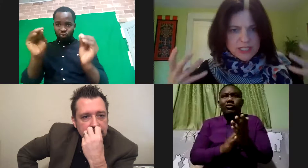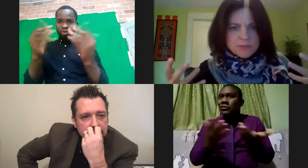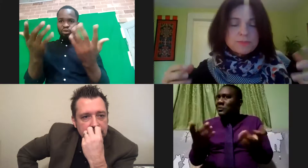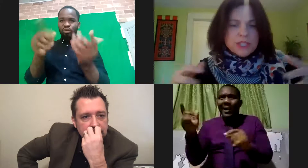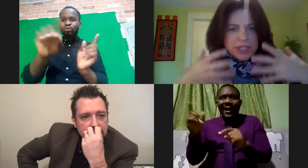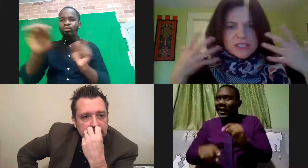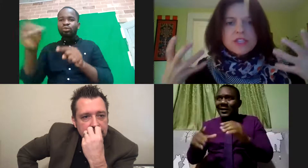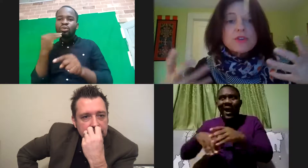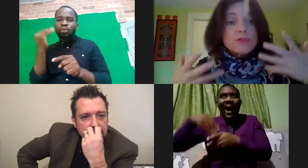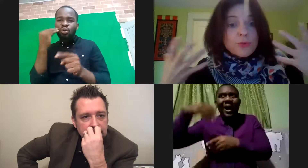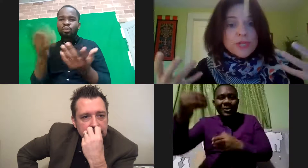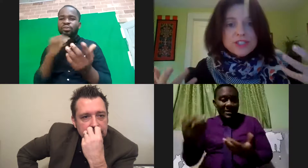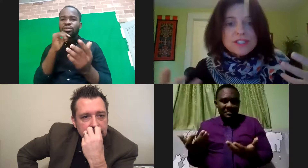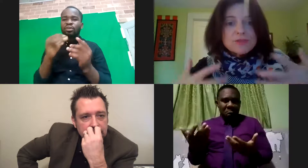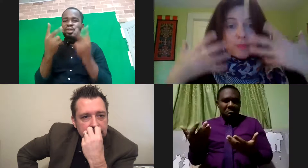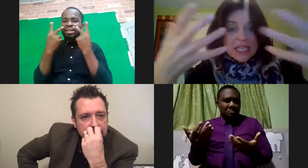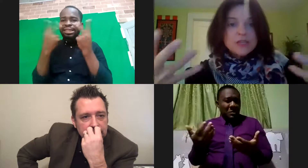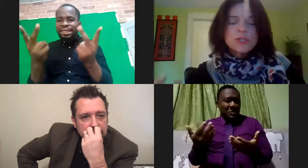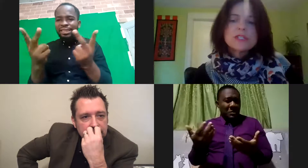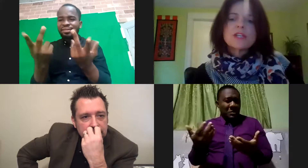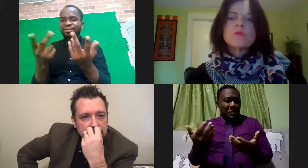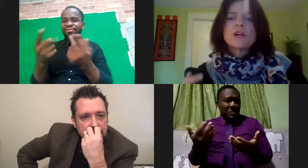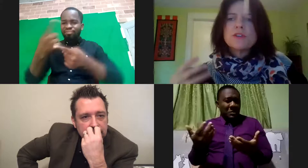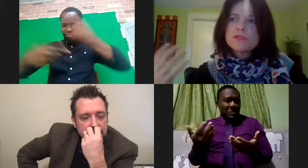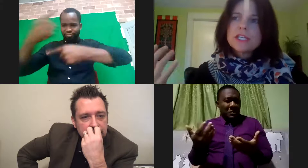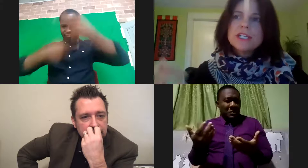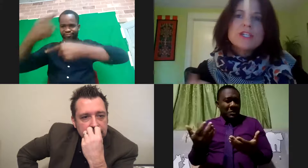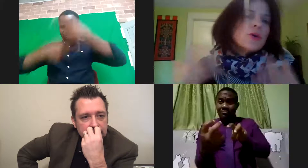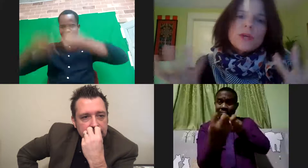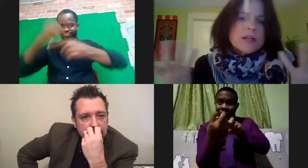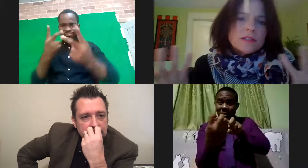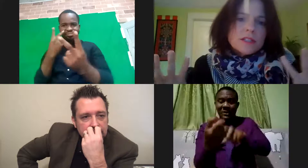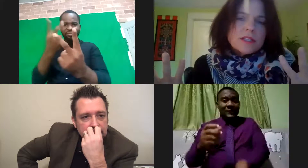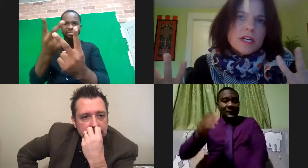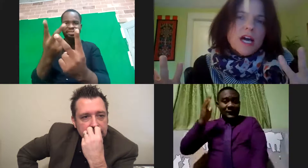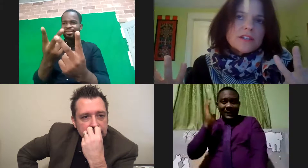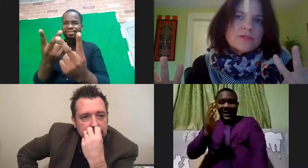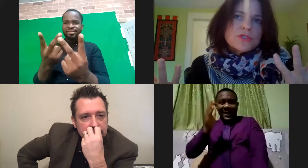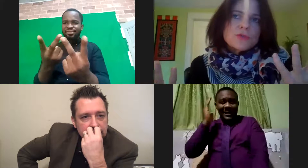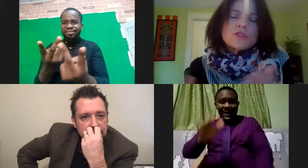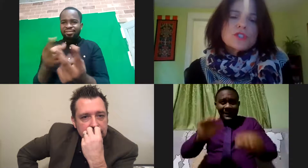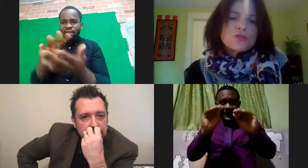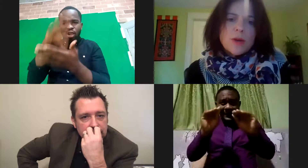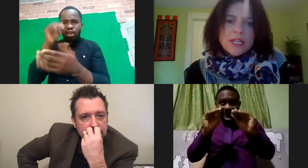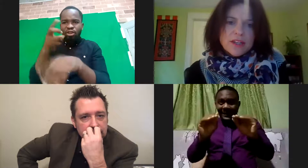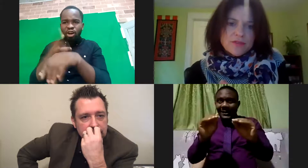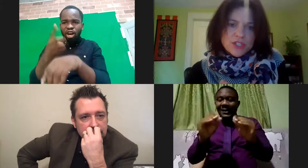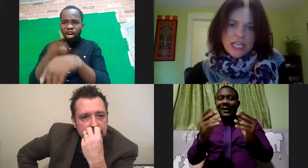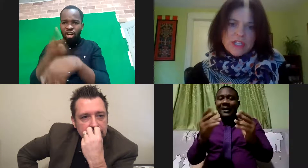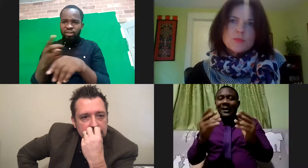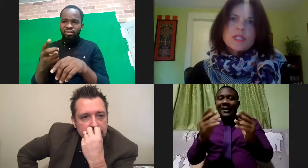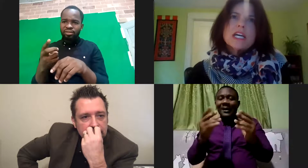not experiencing the full richness of being with someone. Of, you know, a lot of students are just dropping